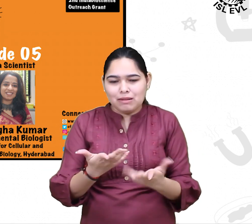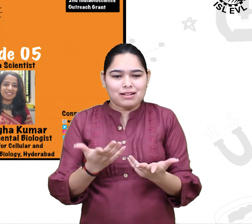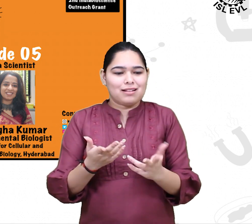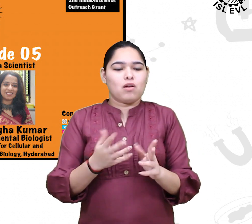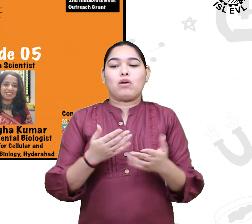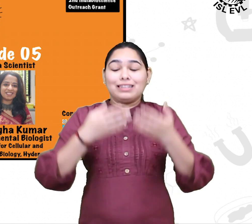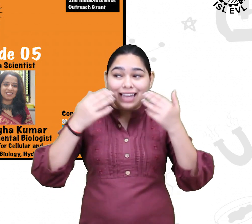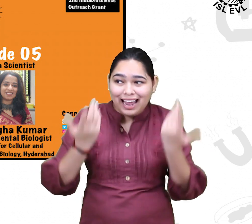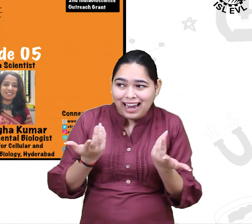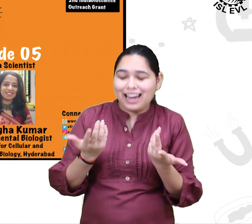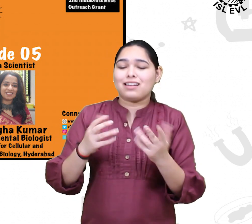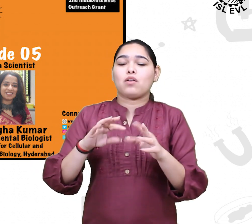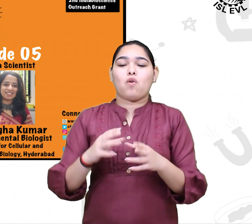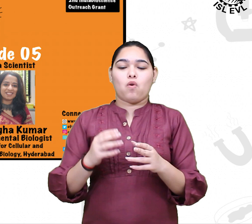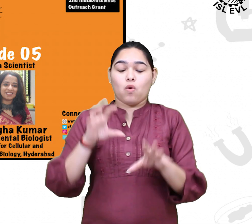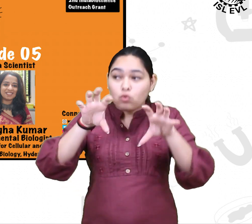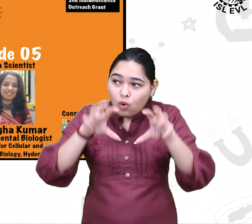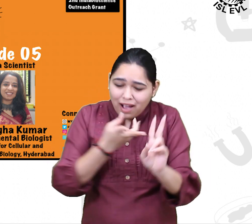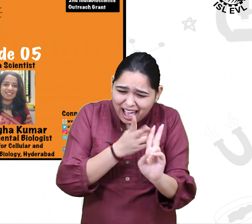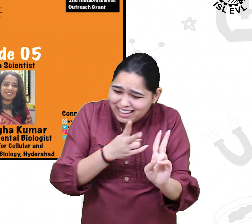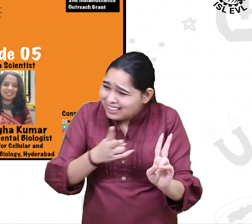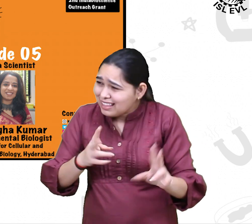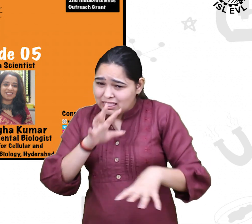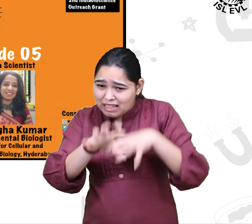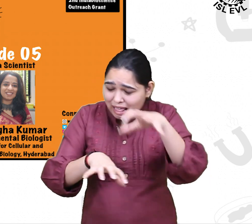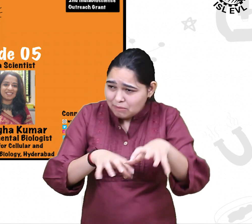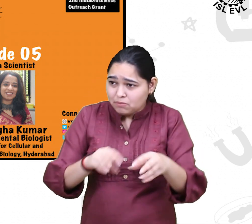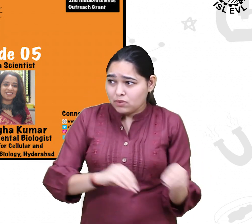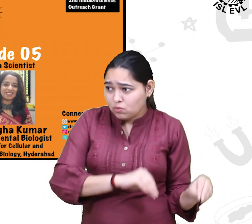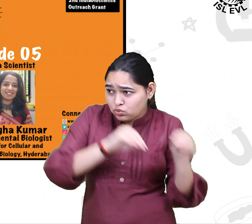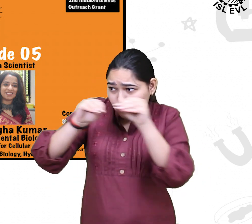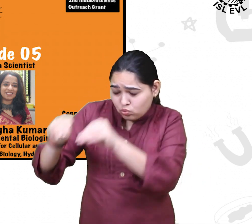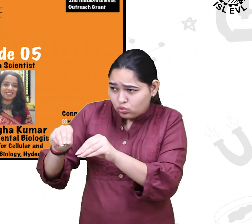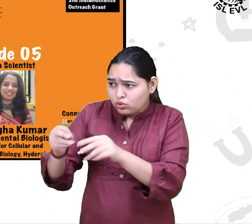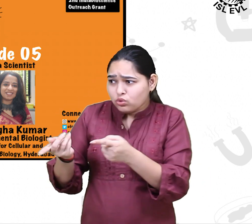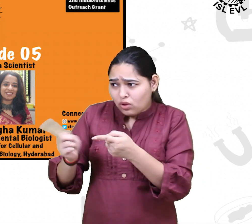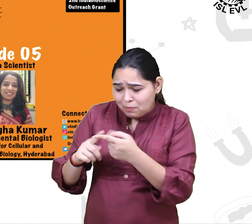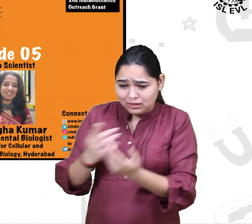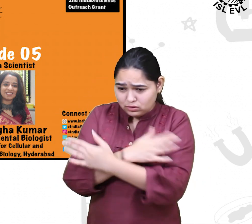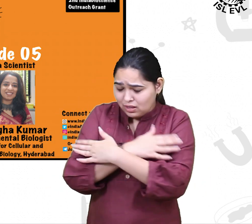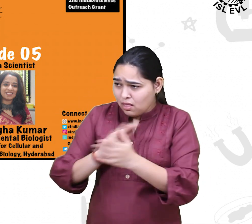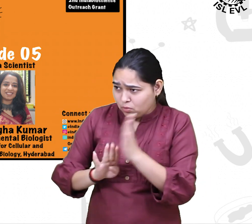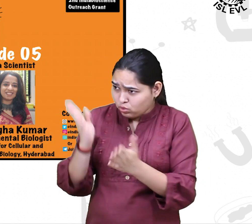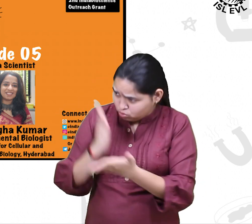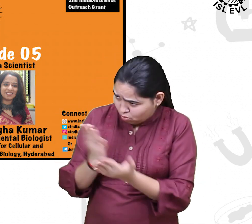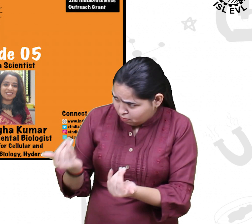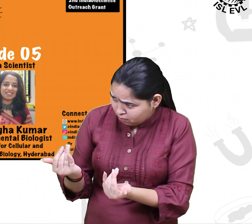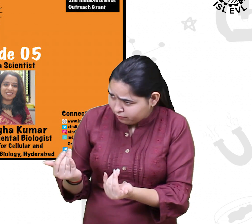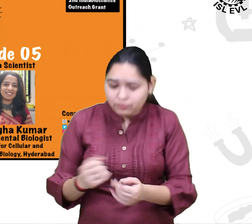a cat or a dog or any other animal like that, is it possible that they will also not develop